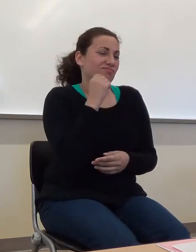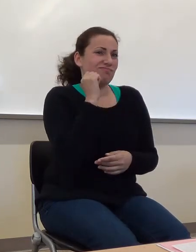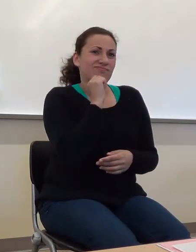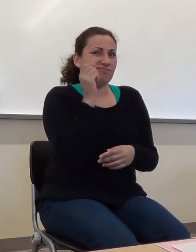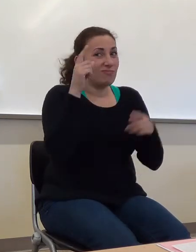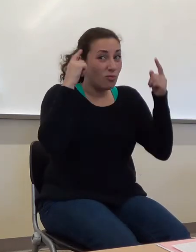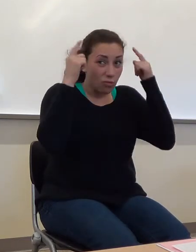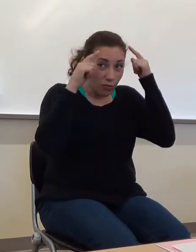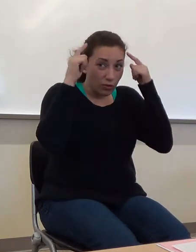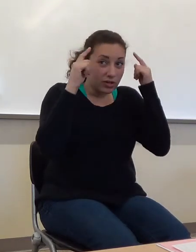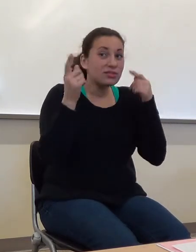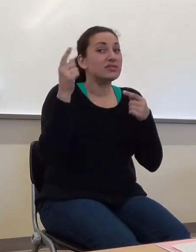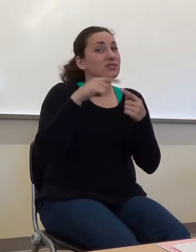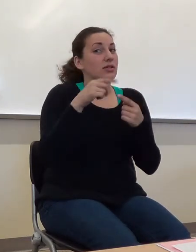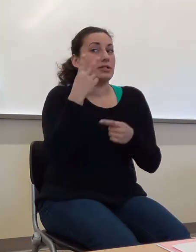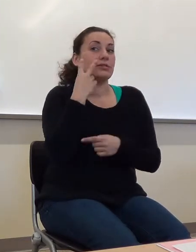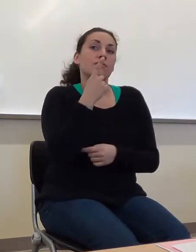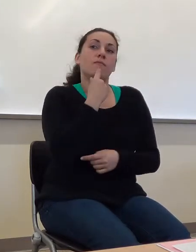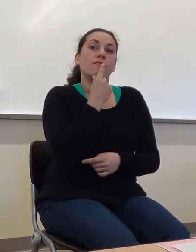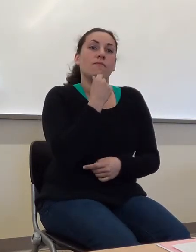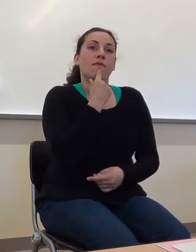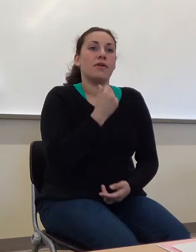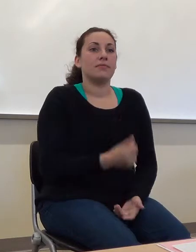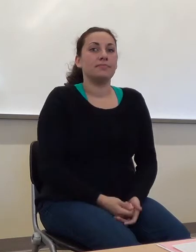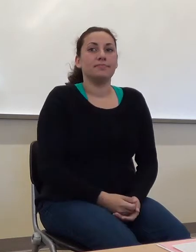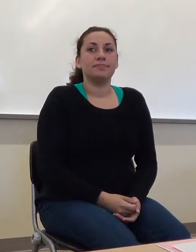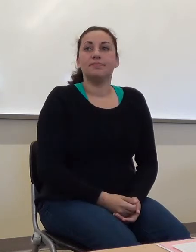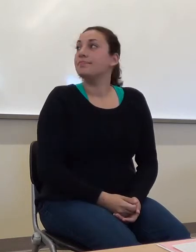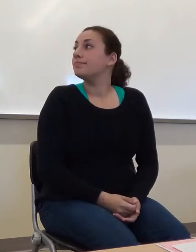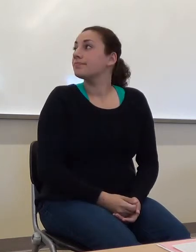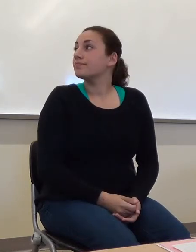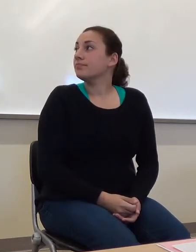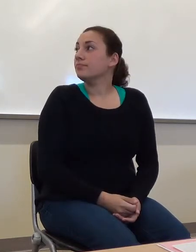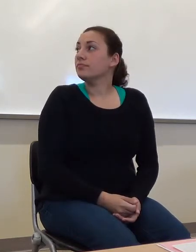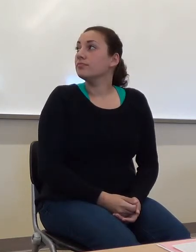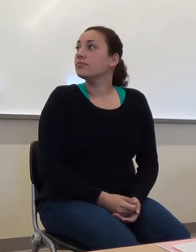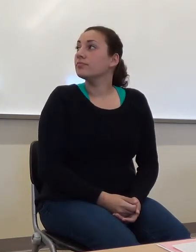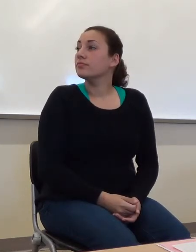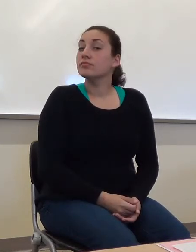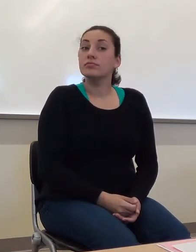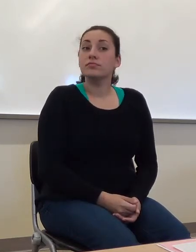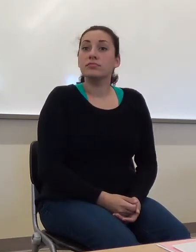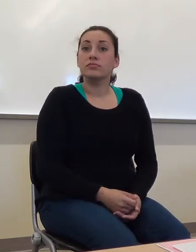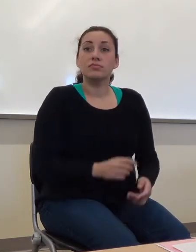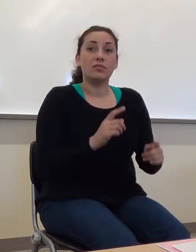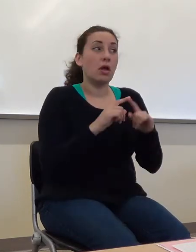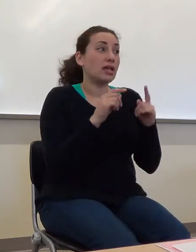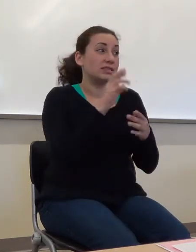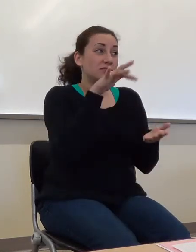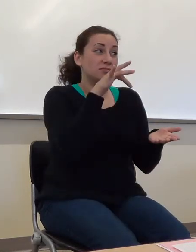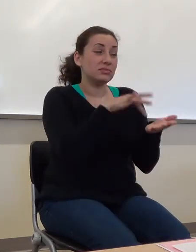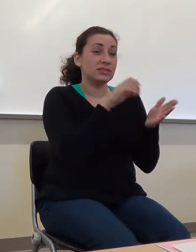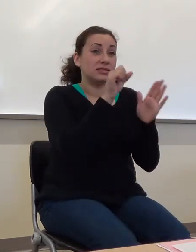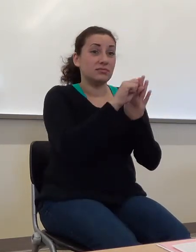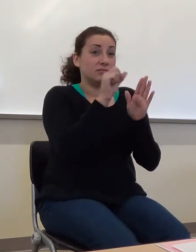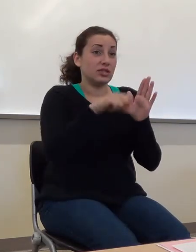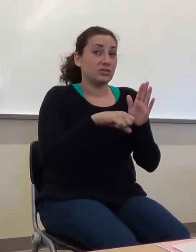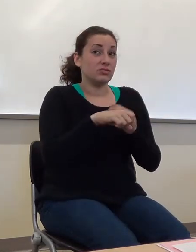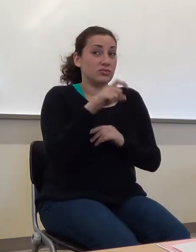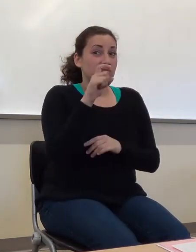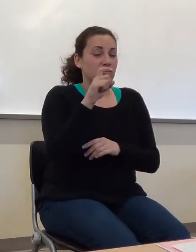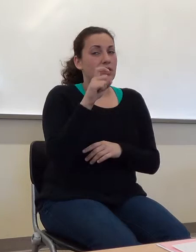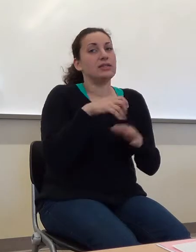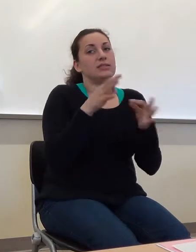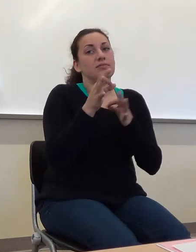about it until they start being concerned about it. But if it's almost mid-semester, and we need to talk about